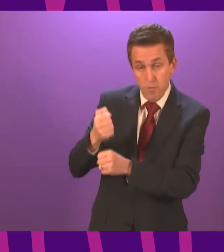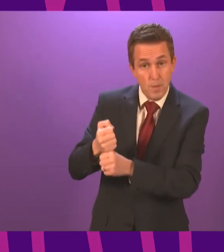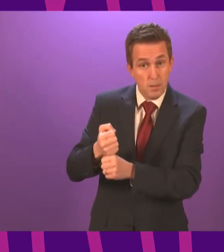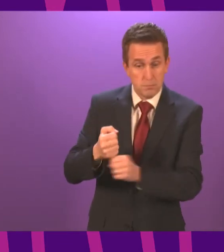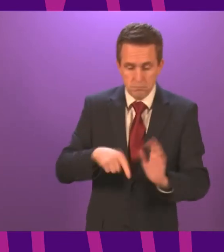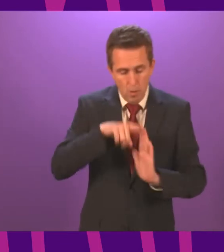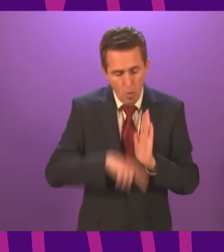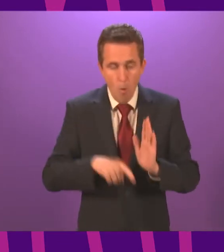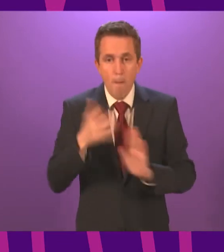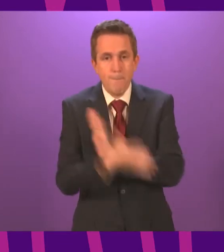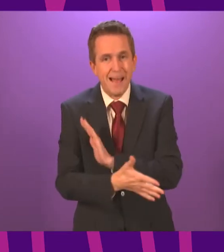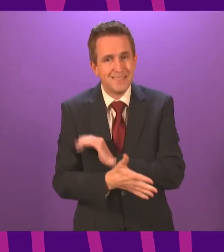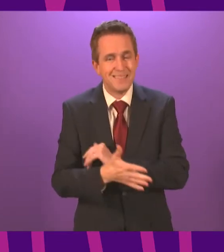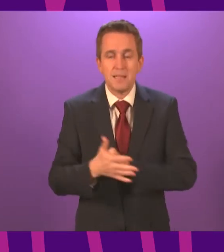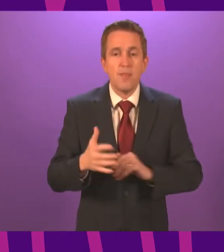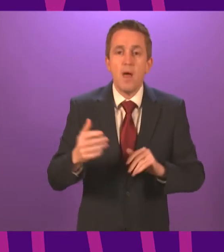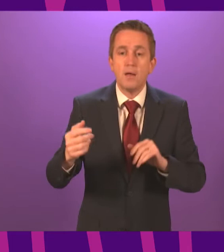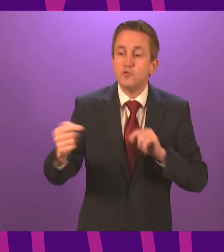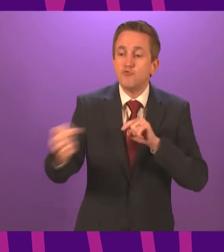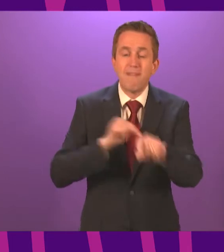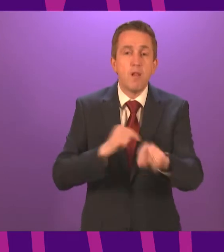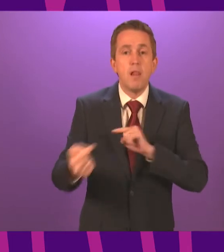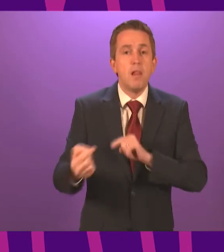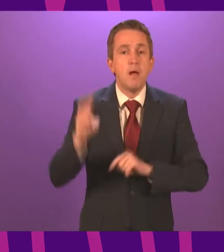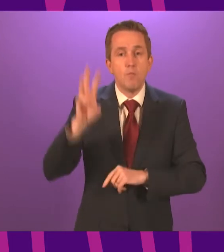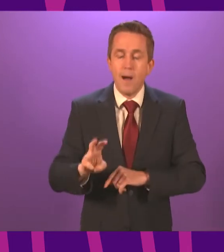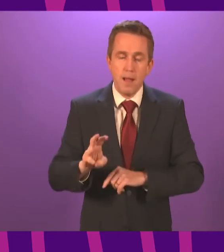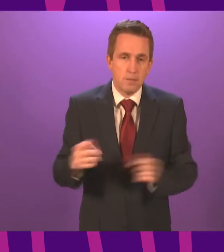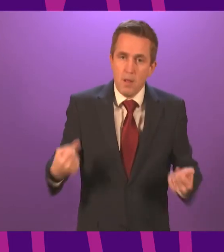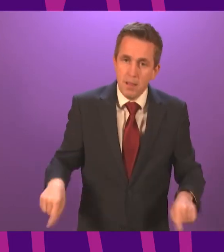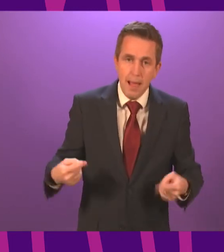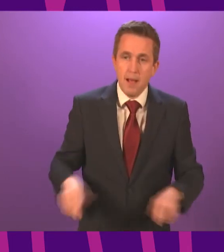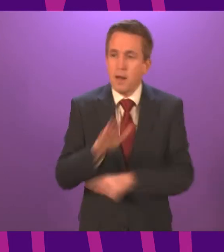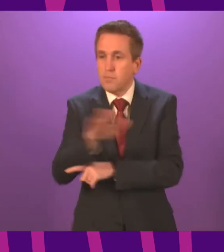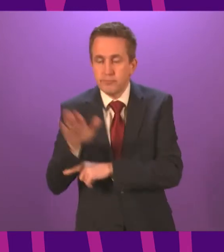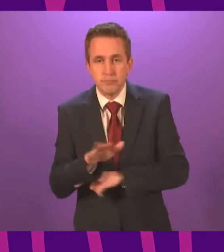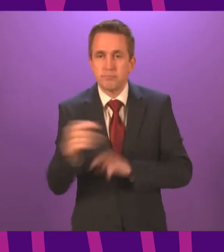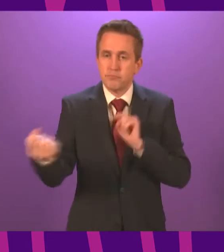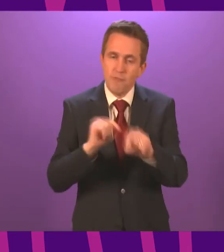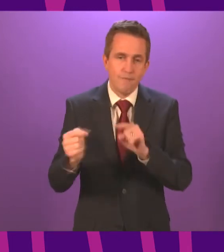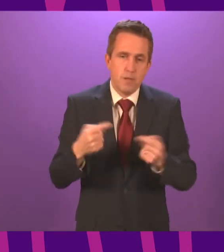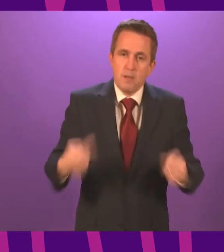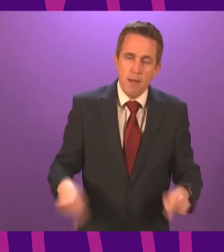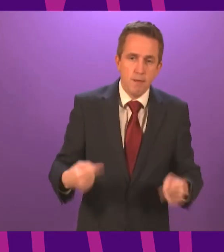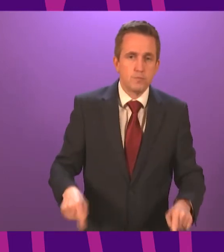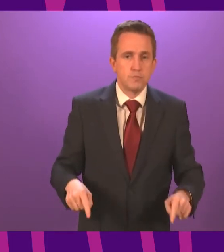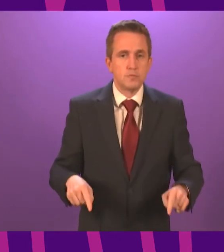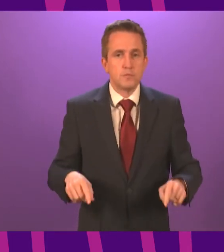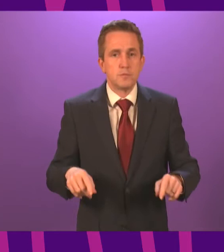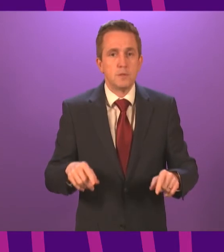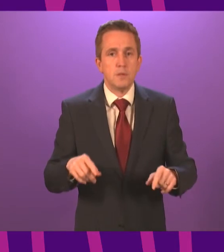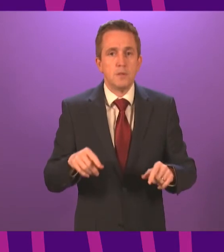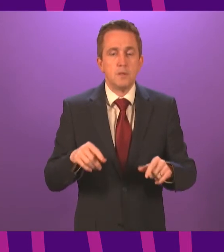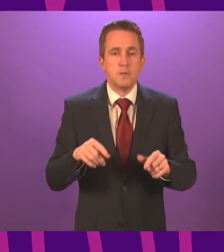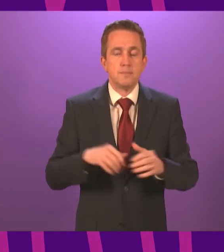ban non-essential travel into or out of Wales, including overseas travel and regulated travel within Wales. Regulations that restrict or